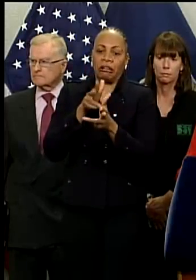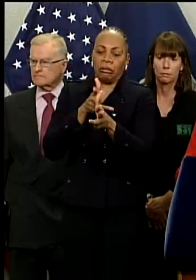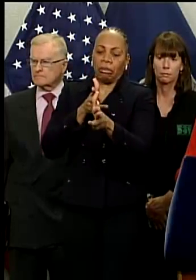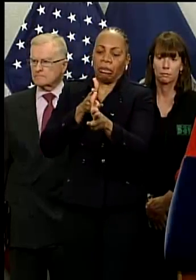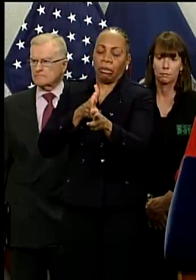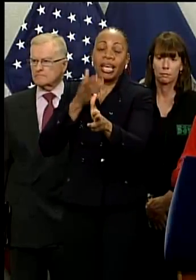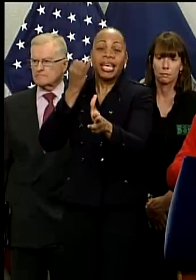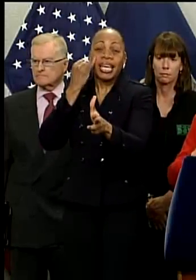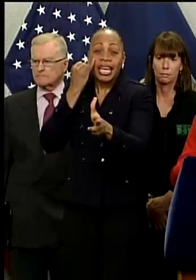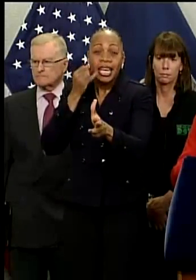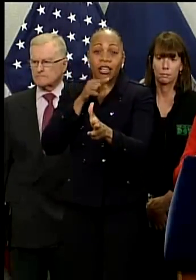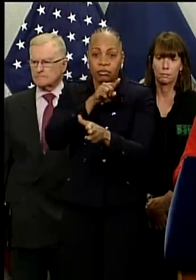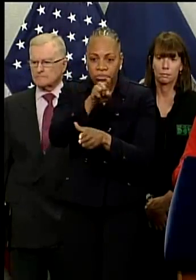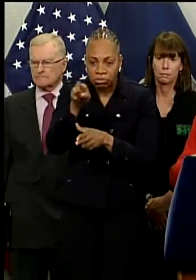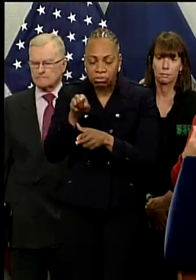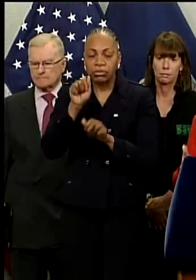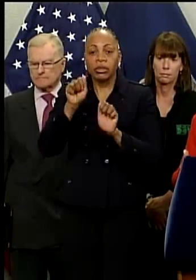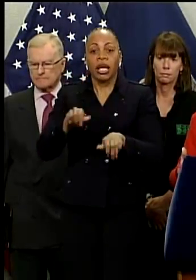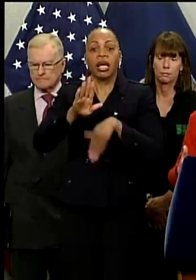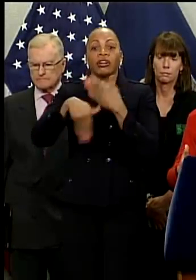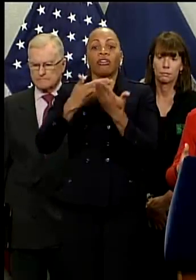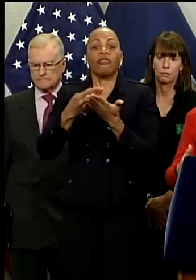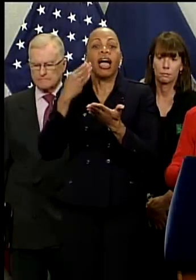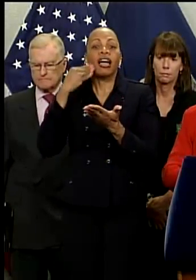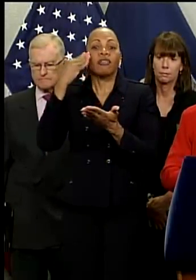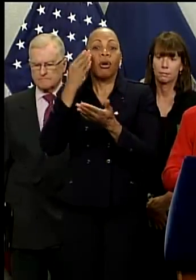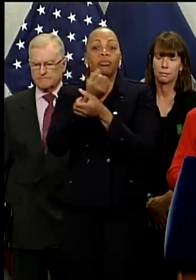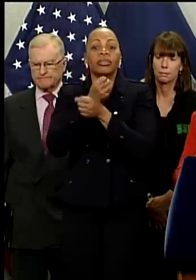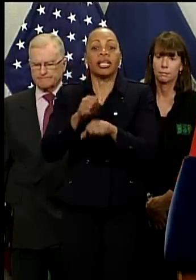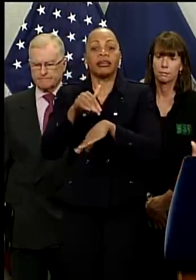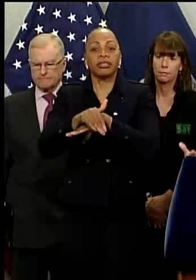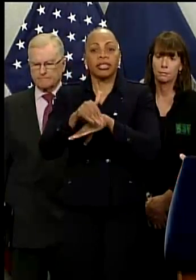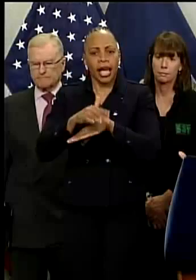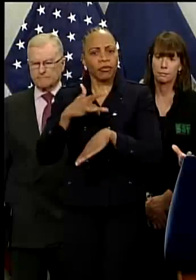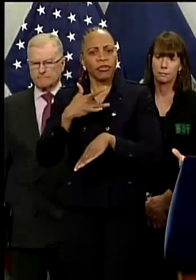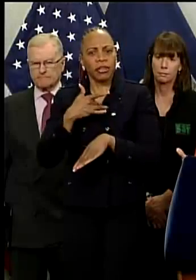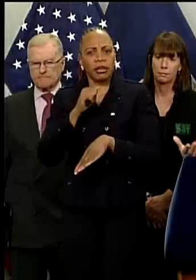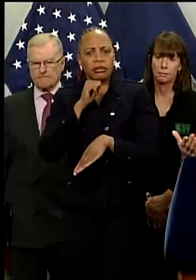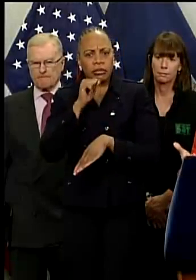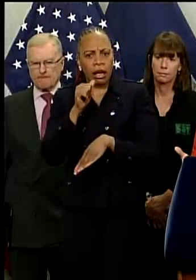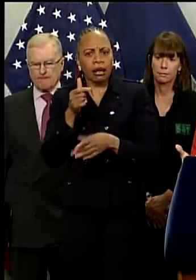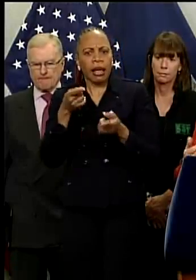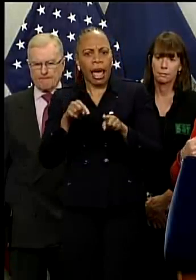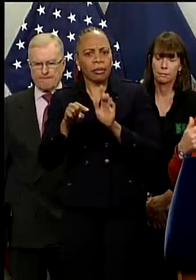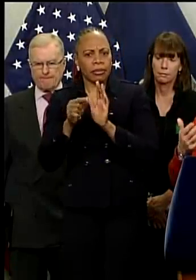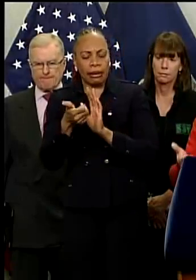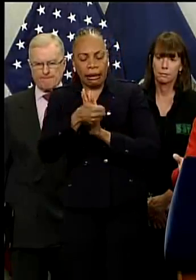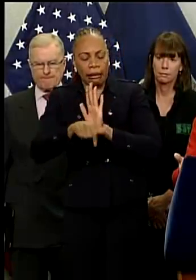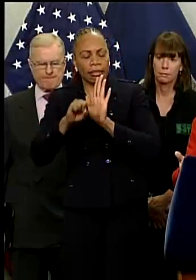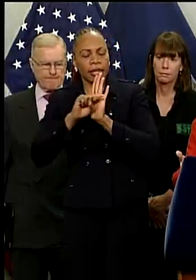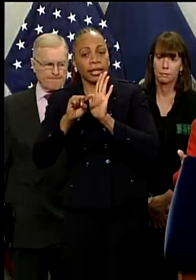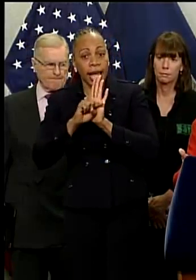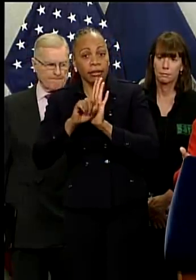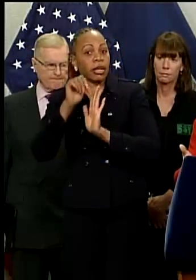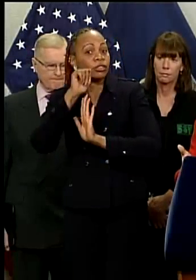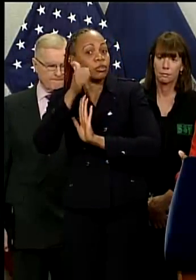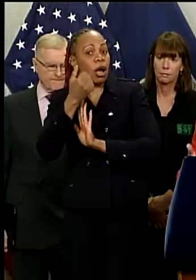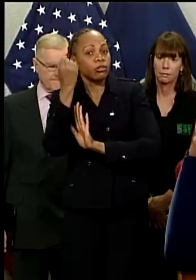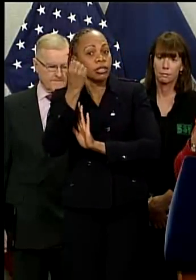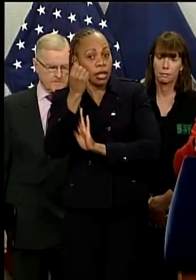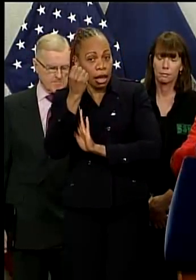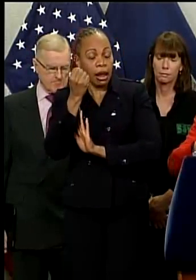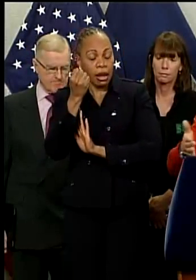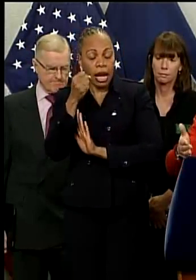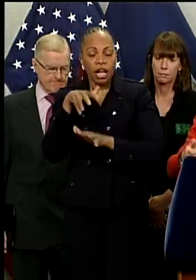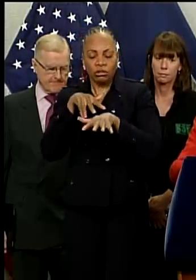get you home tonight, we don't think that there's any likely to have that happening, and tomorrow is a Saturday when traffic should be